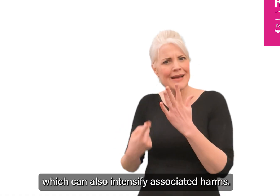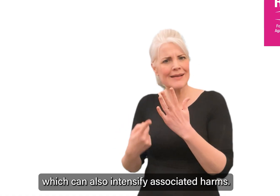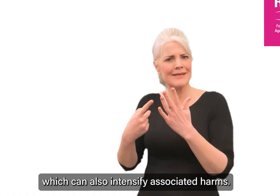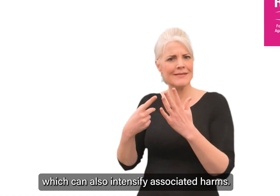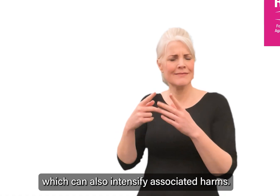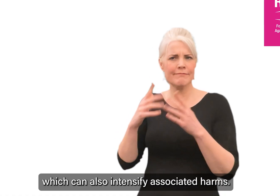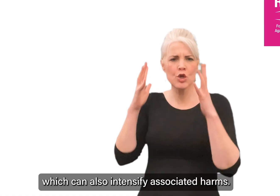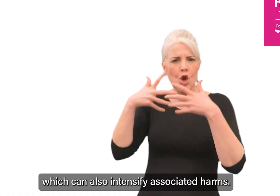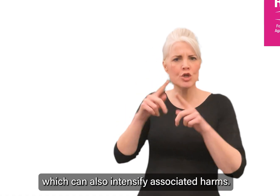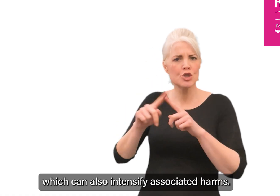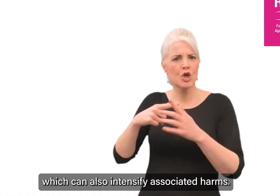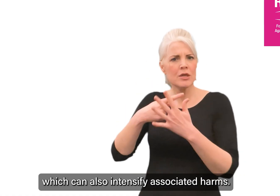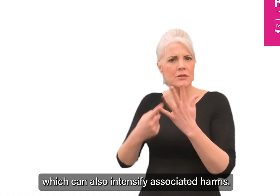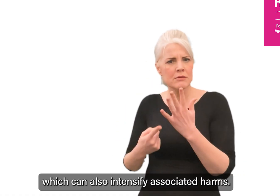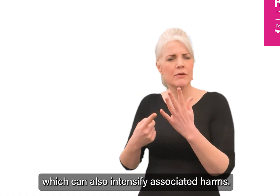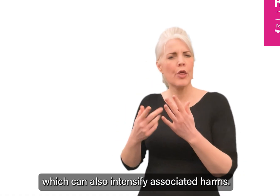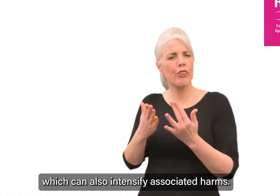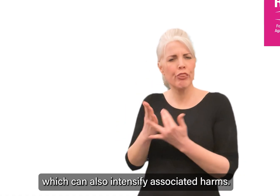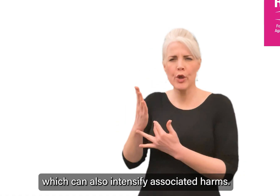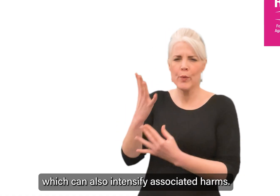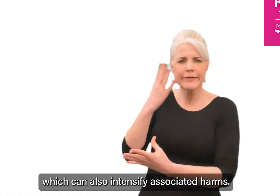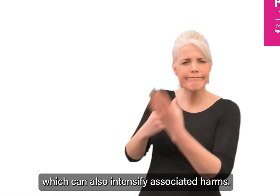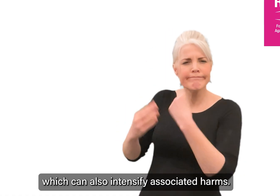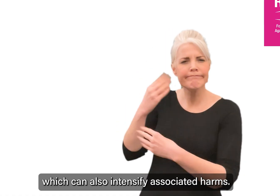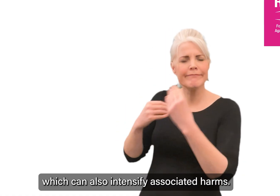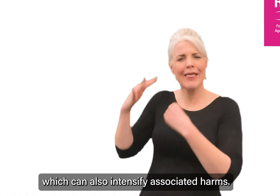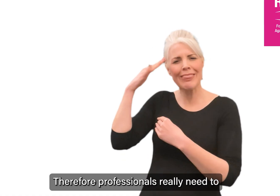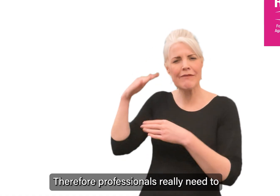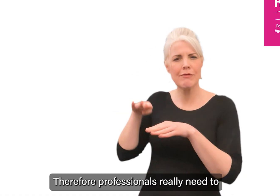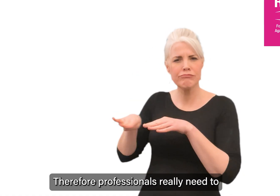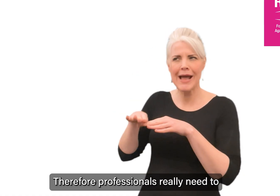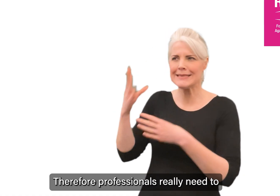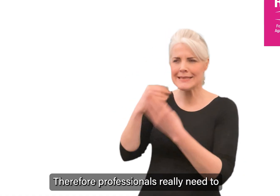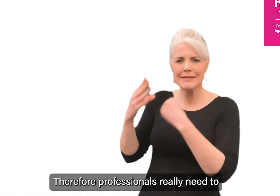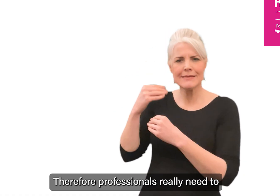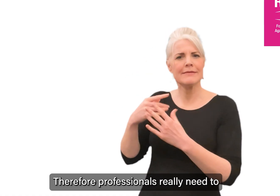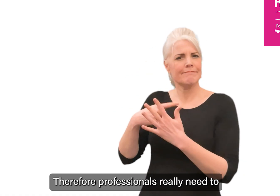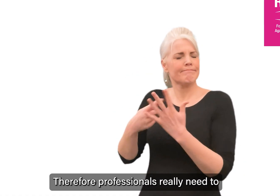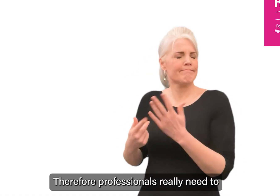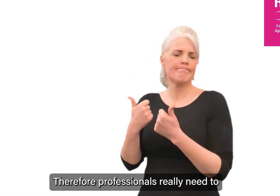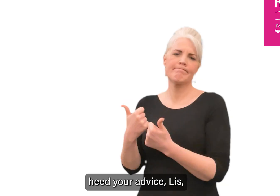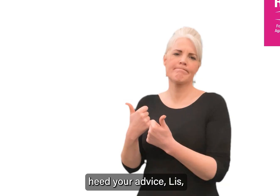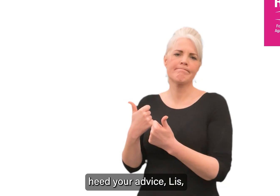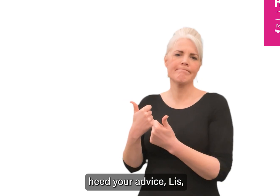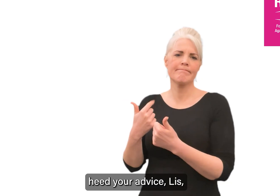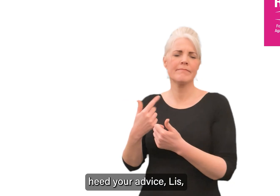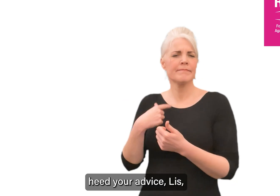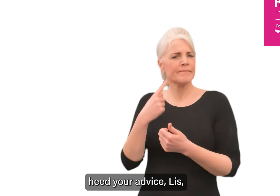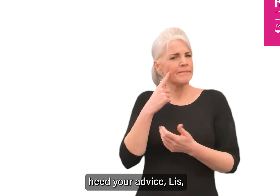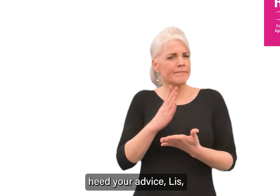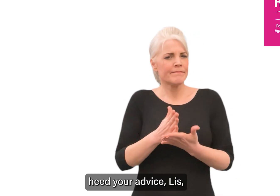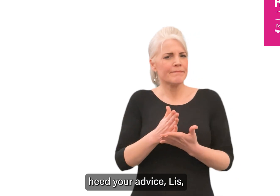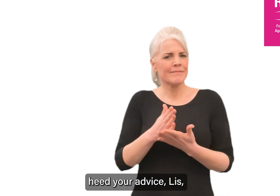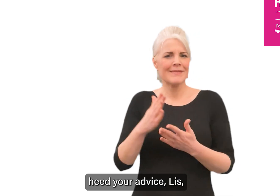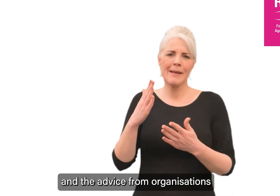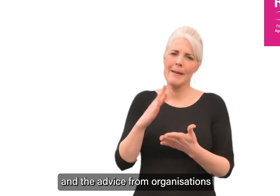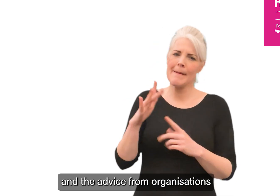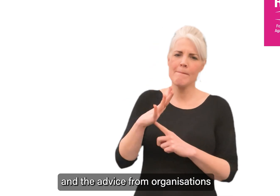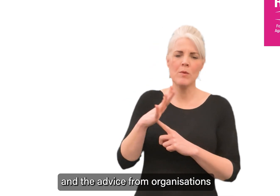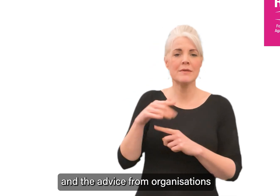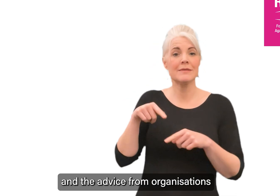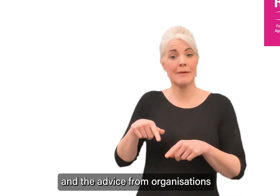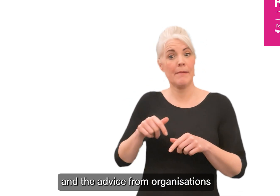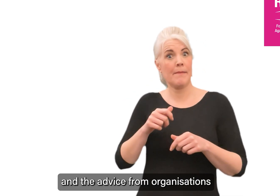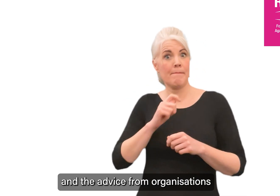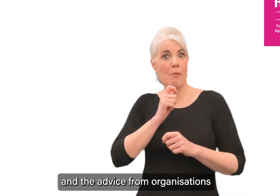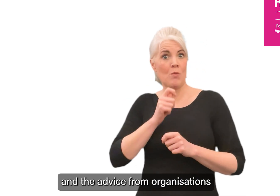which can also intensify associated harms. So therefore, professionals really need to heed your advice, Lise, and the